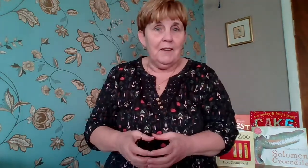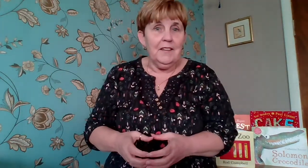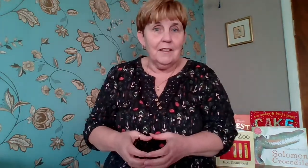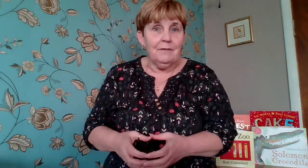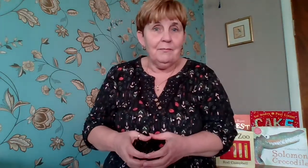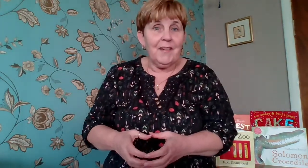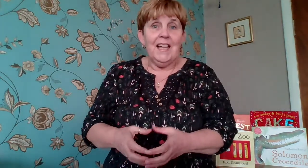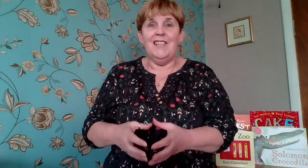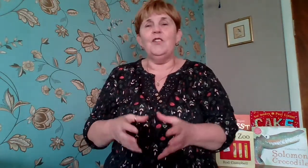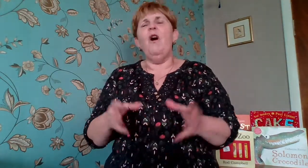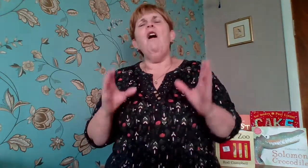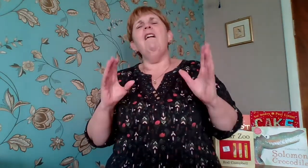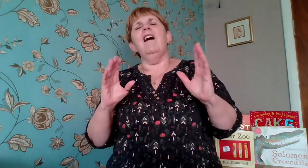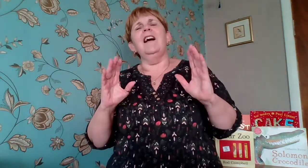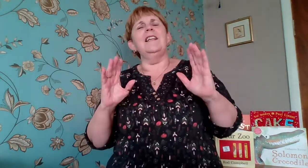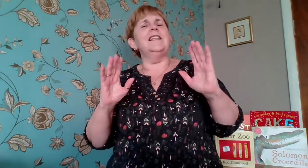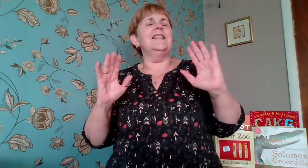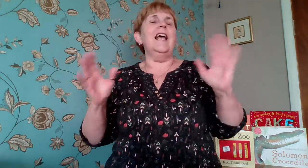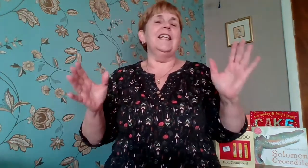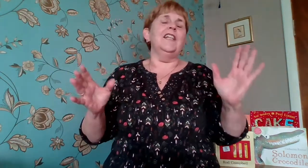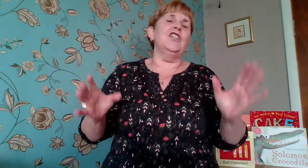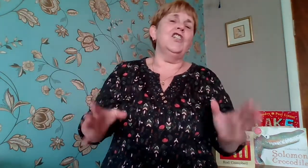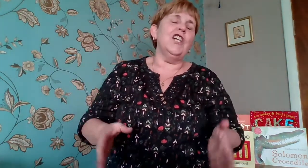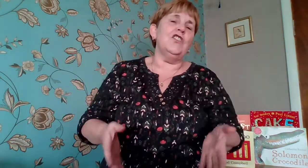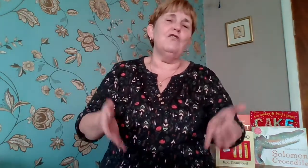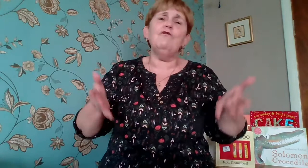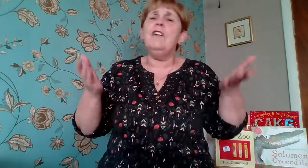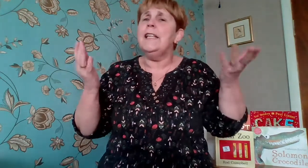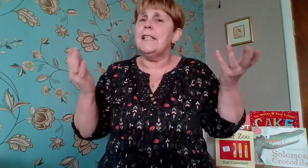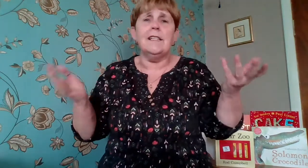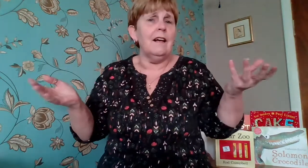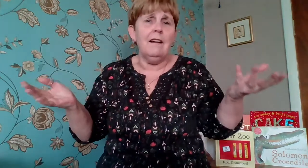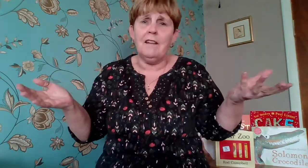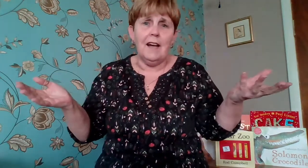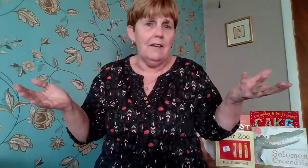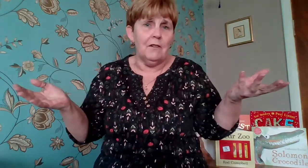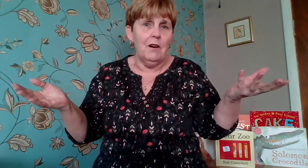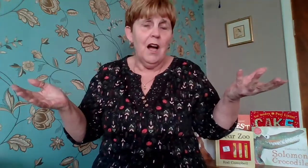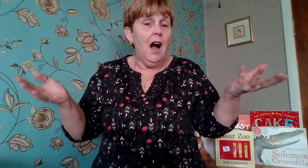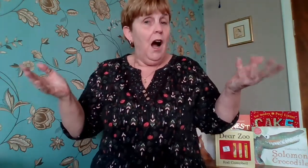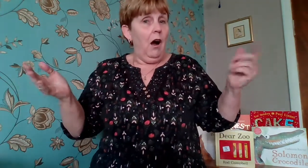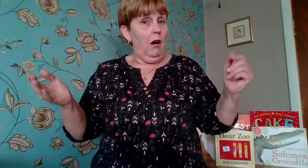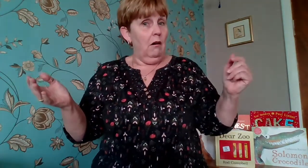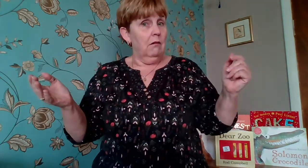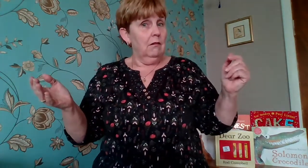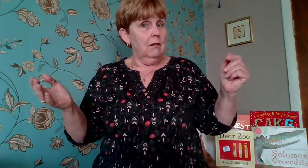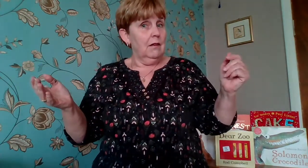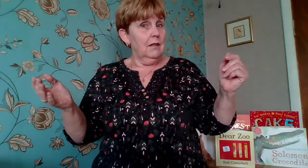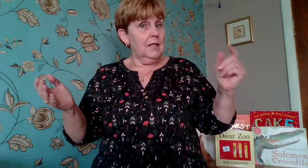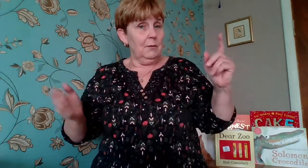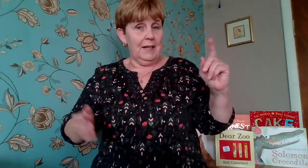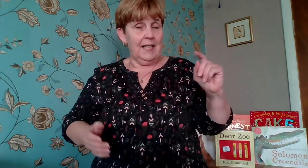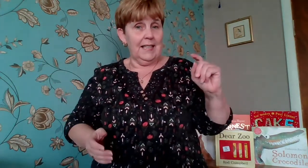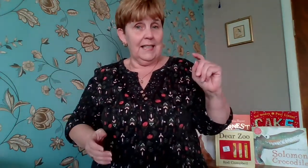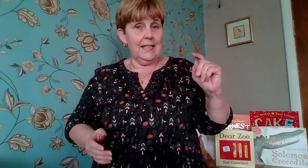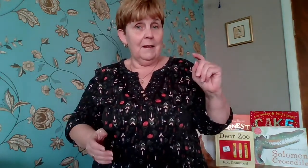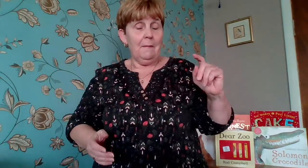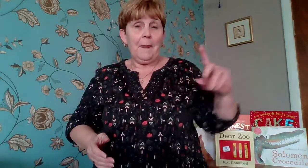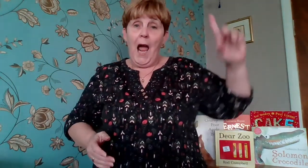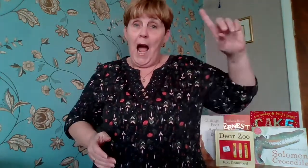onion. He said, oh, and he said, it just raised it to another level. Oh, said one of the ladies,